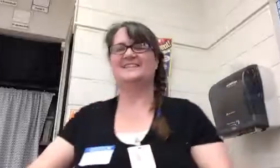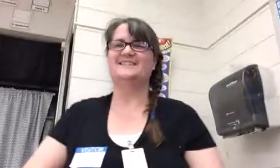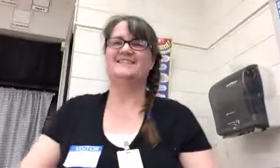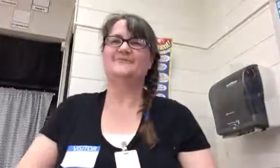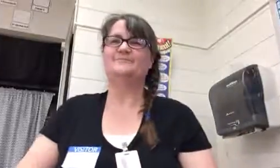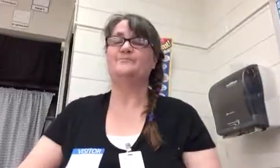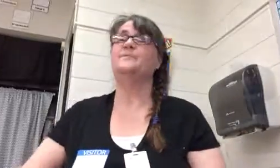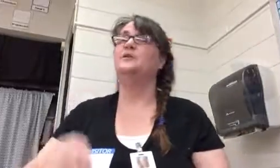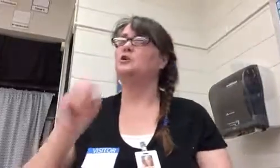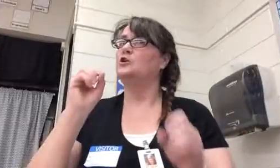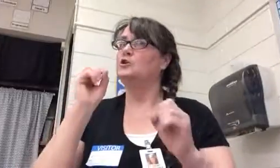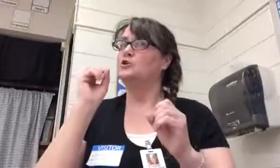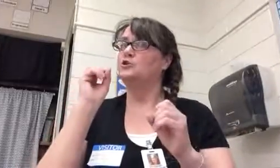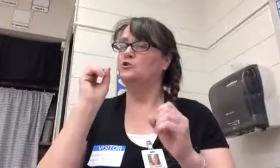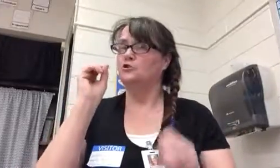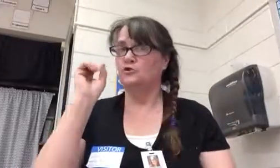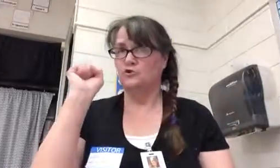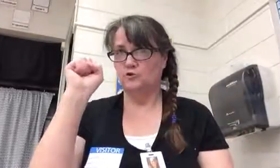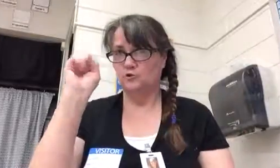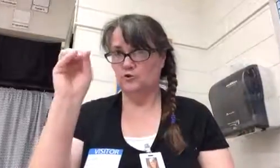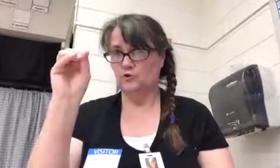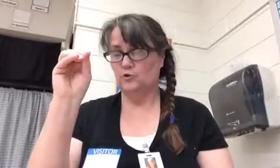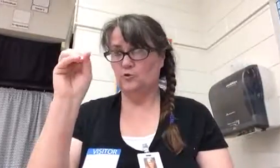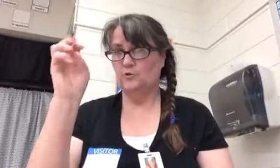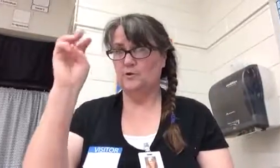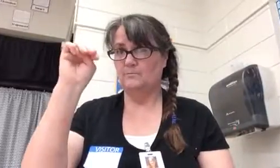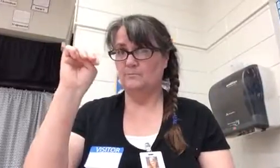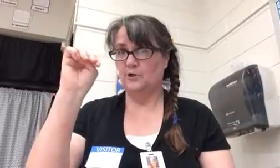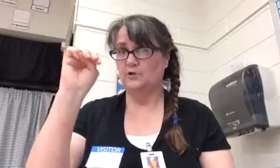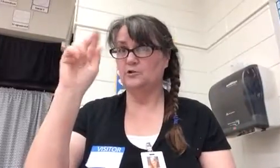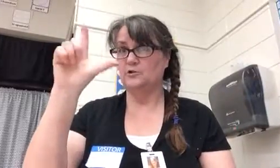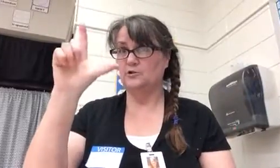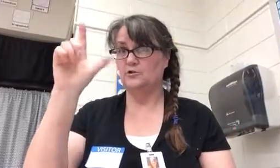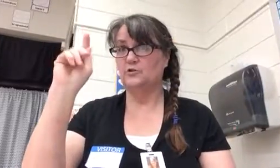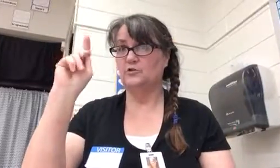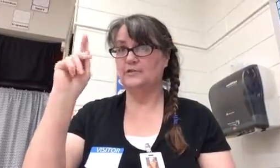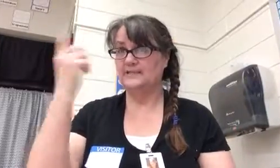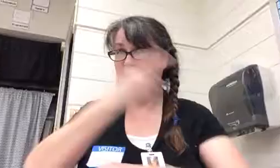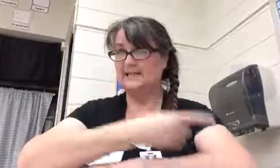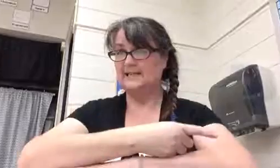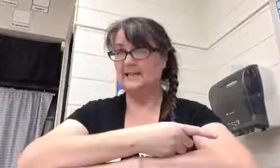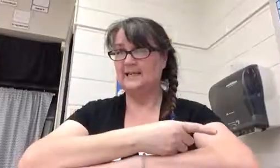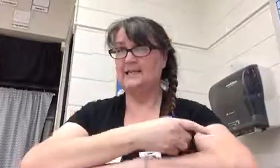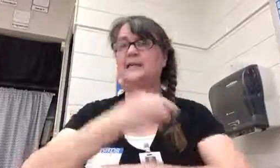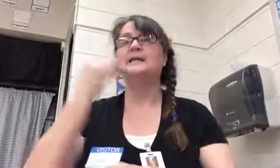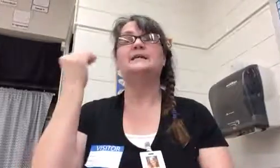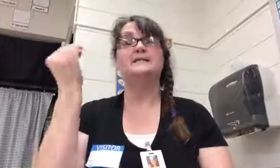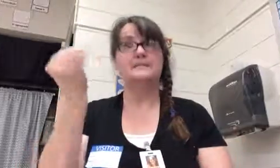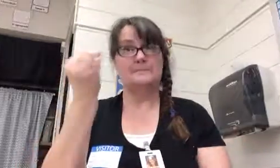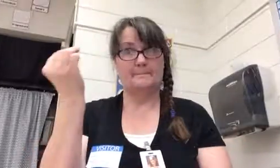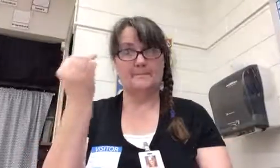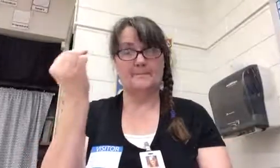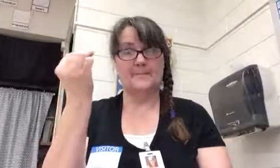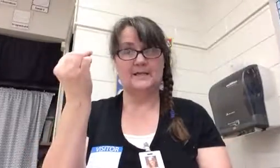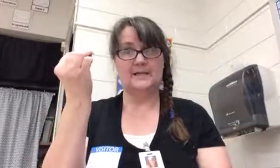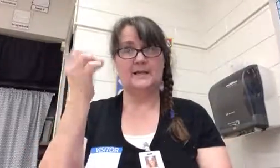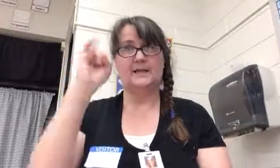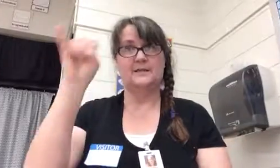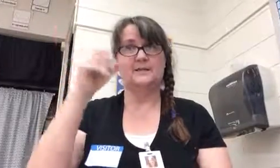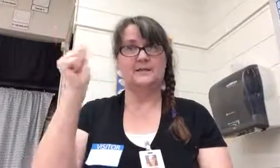to be January 15th. Remember that we learned we always celebrate Martin Luther King Jr. Day on the third